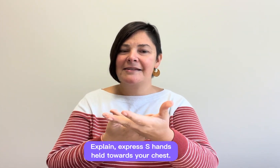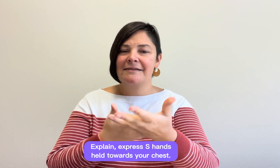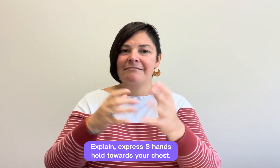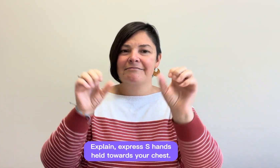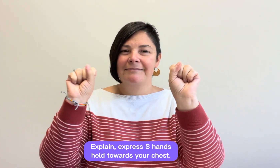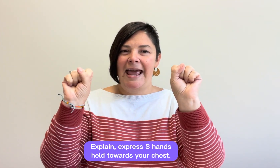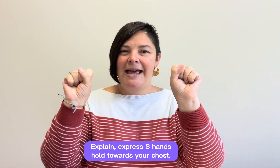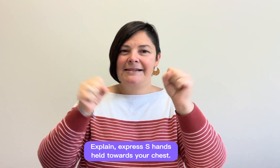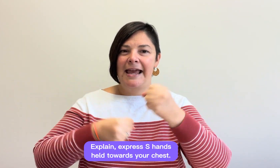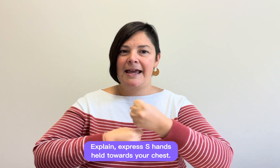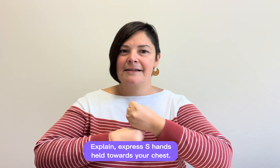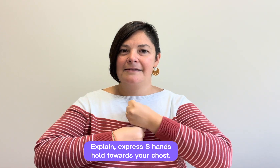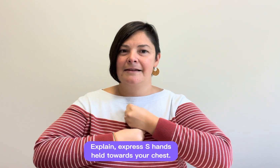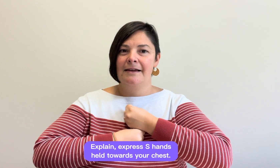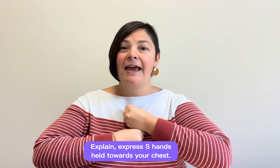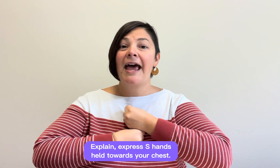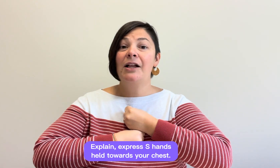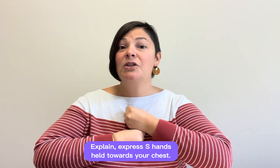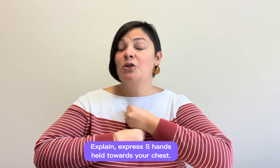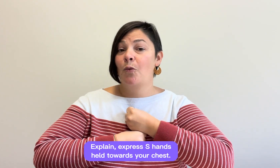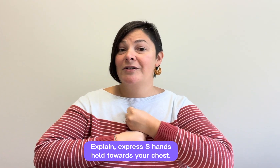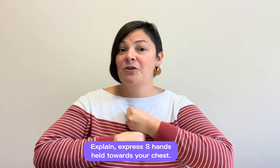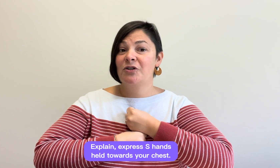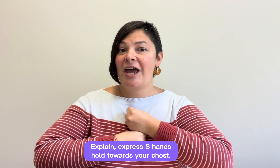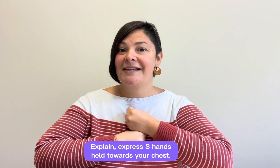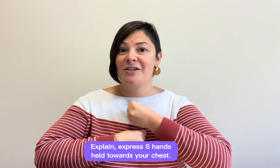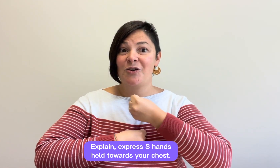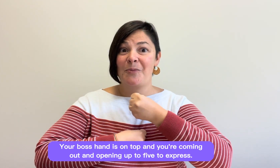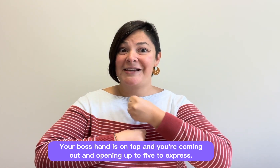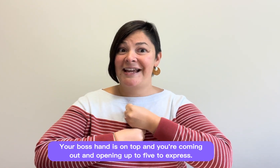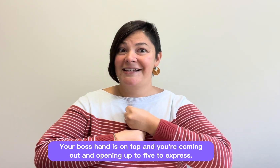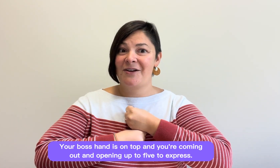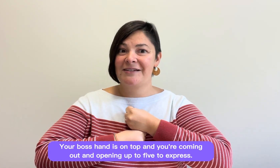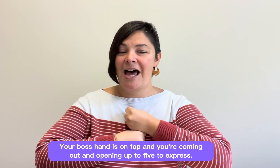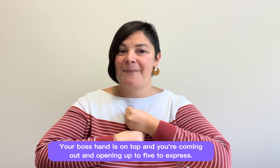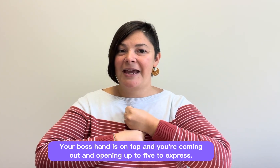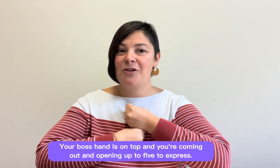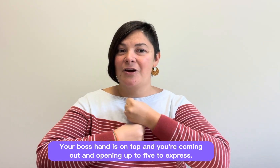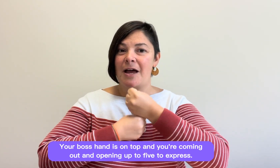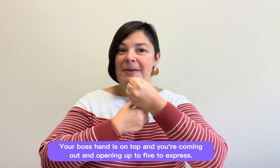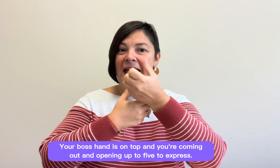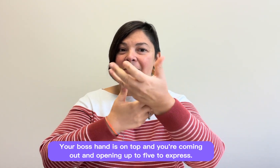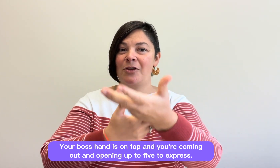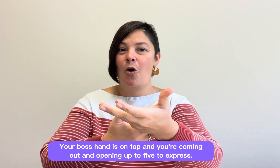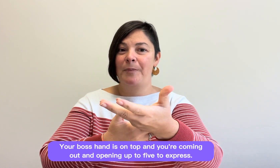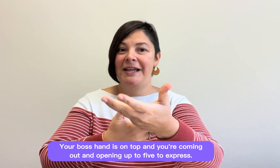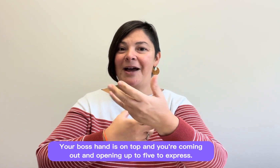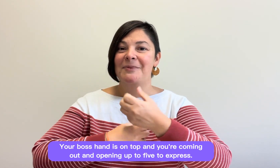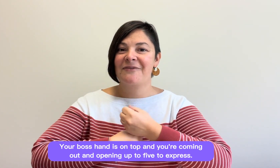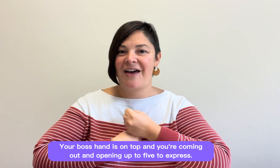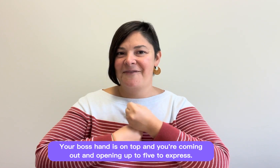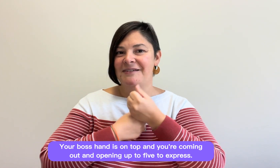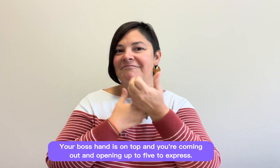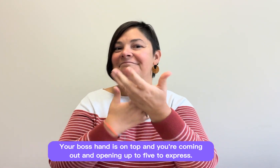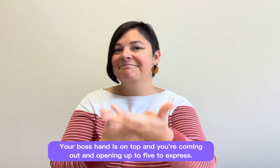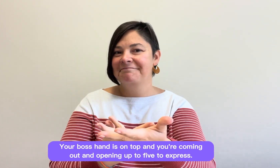Express. F's hands held towards your chest. Your boss hand is on top. And you're coming out and opening up the thighs